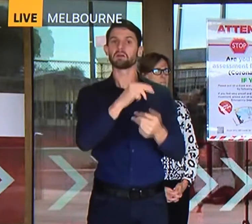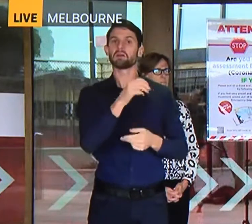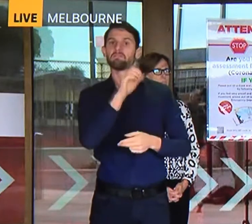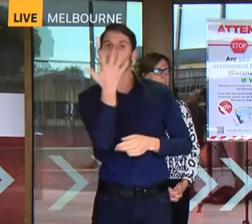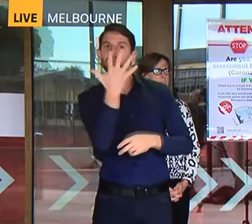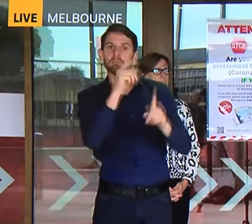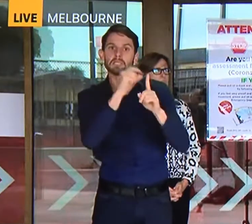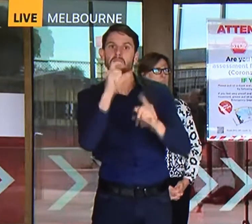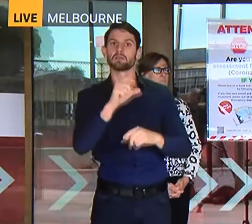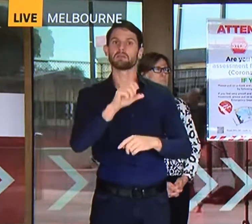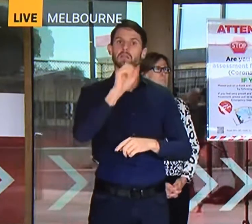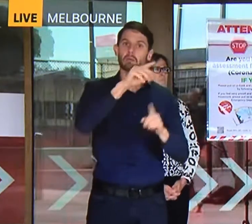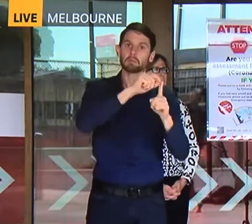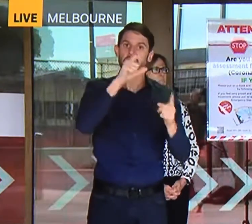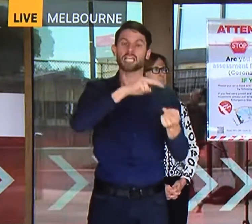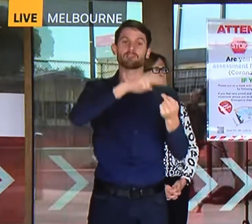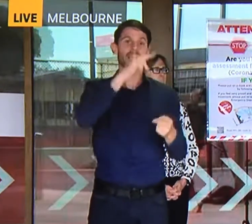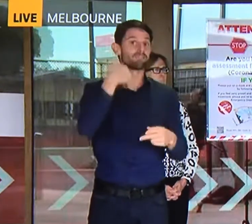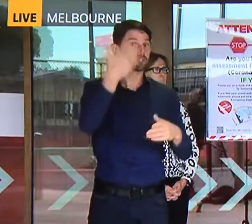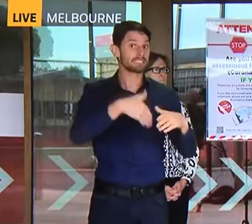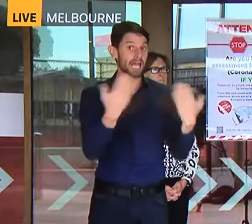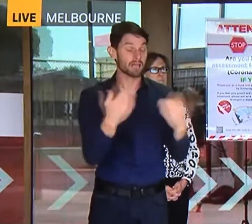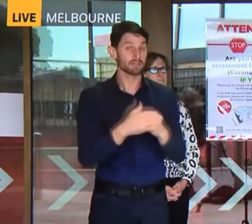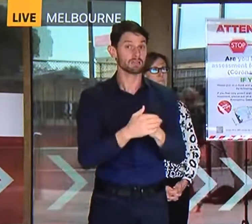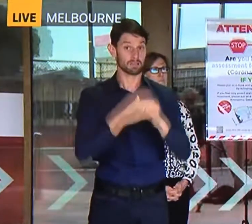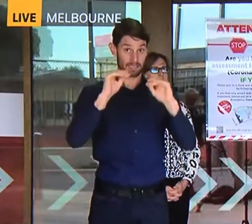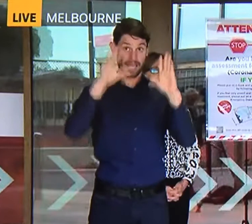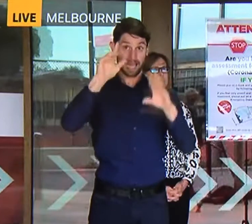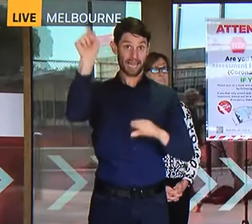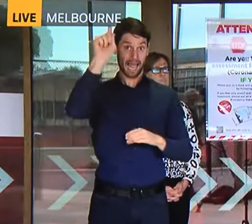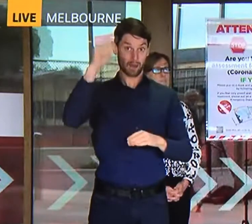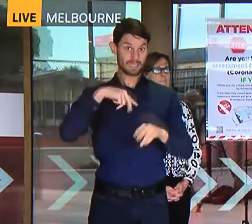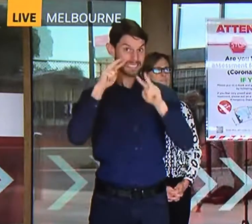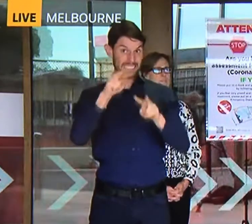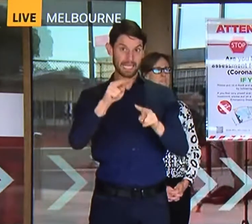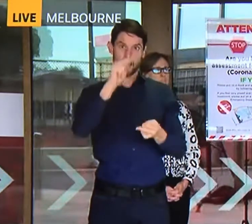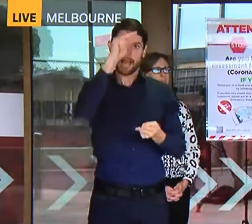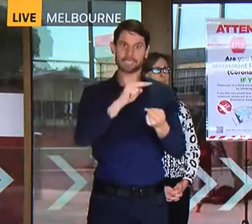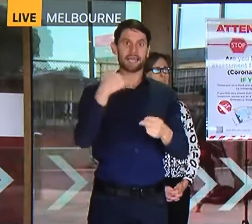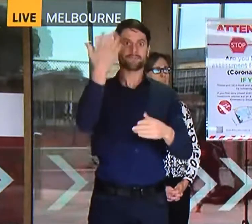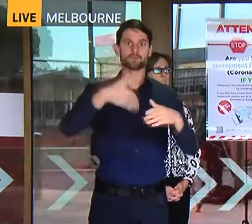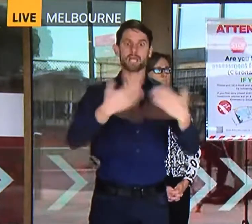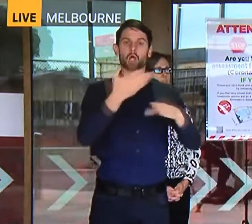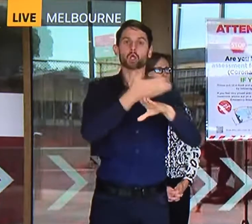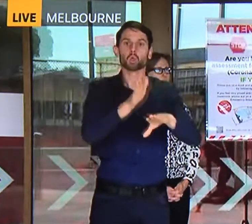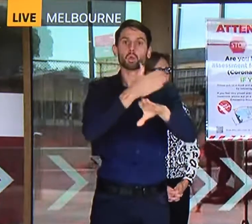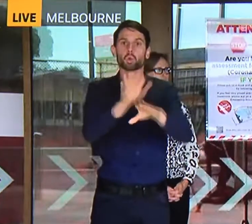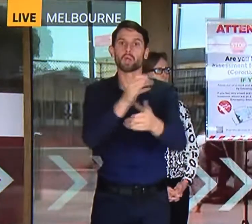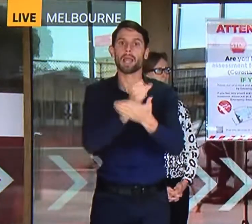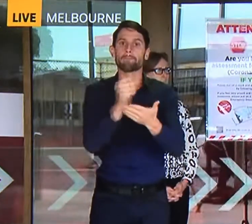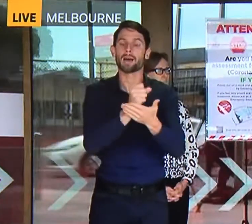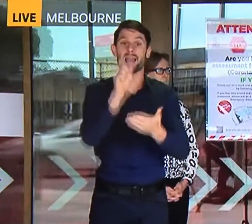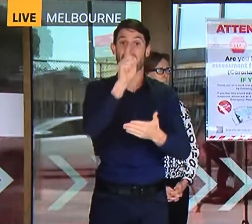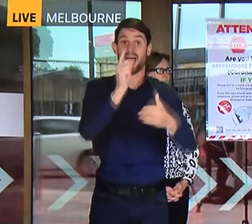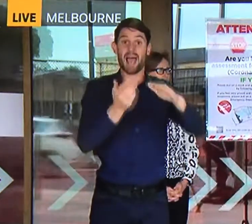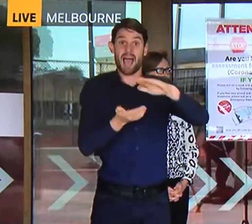and now we've seen a number of days which have allowed us to say that we have dropped below the